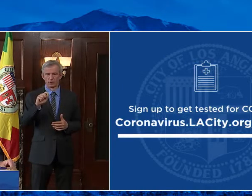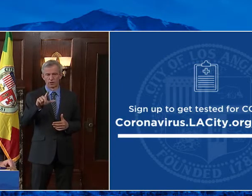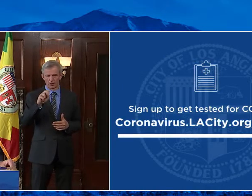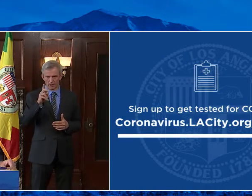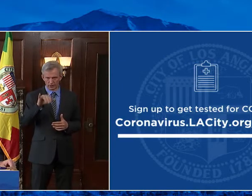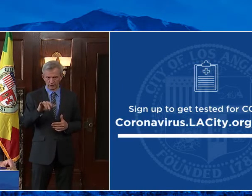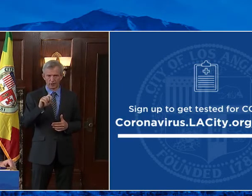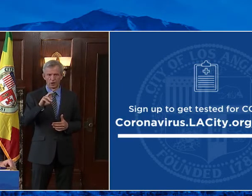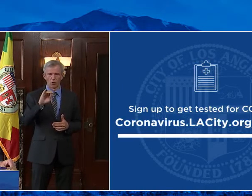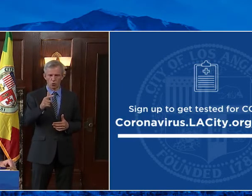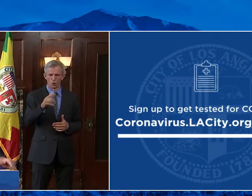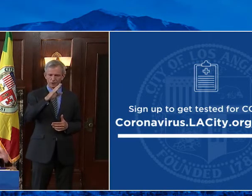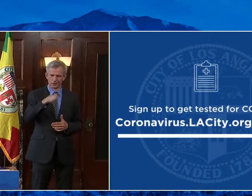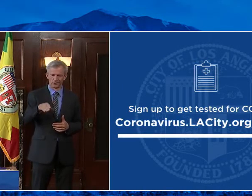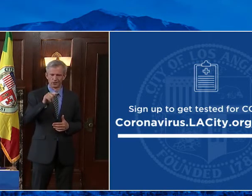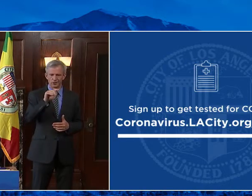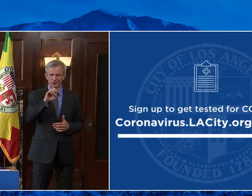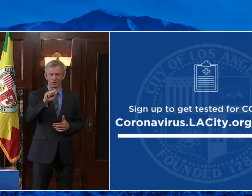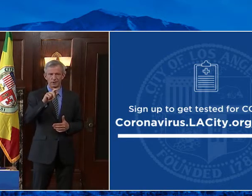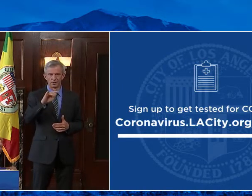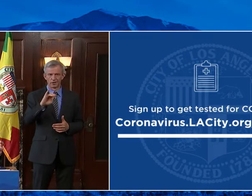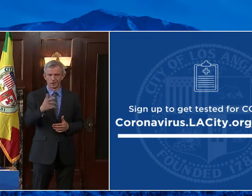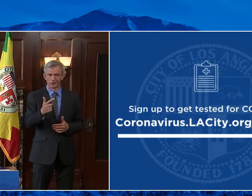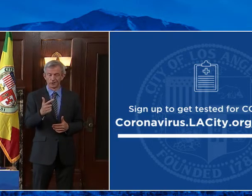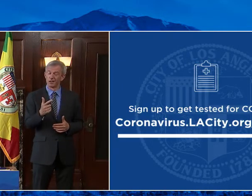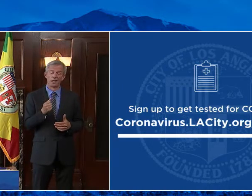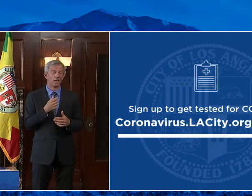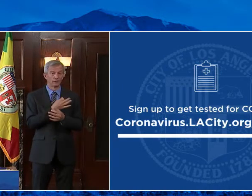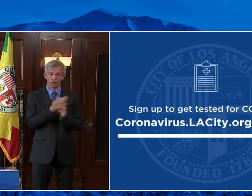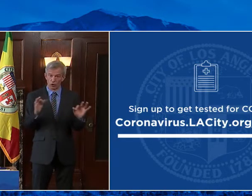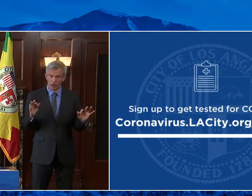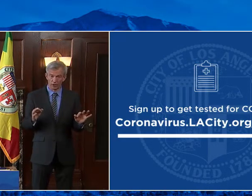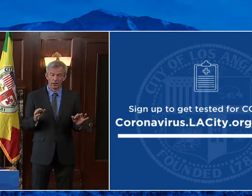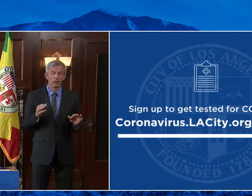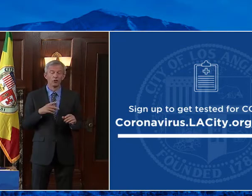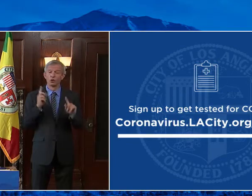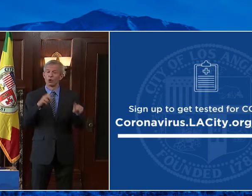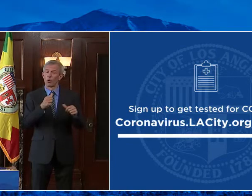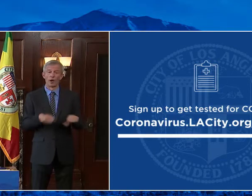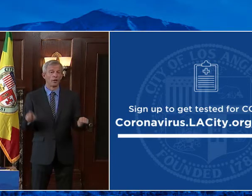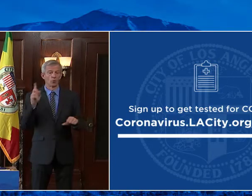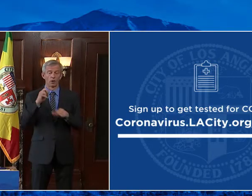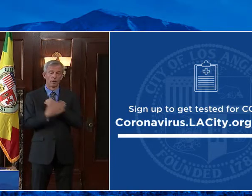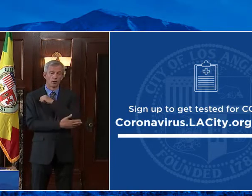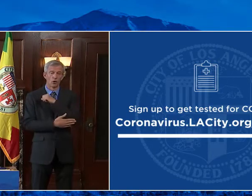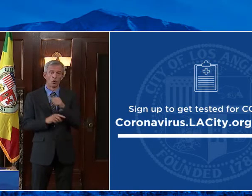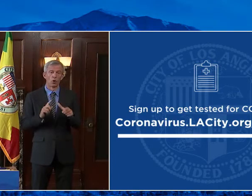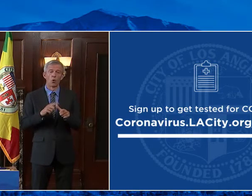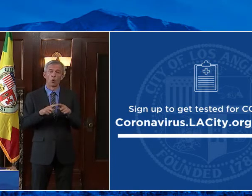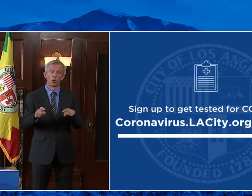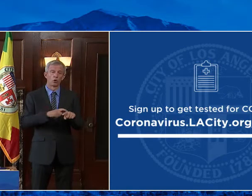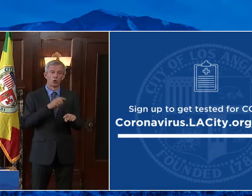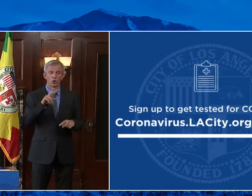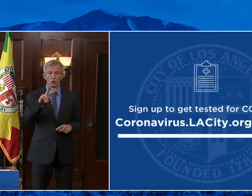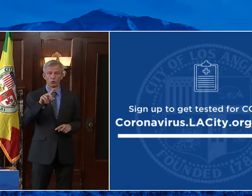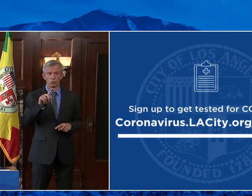coronavirus.lacity.org/testing. It's free. That'll help you go anywhere in the county as well. Or you can always call us,